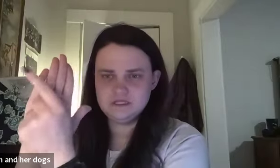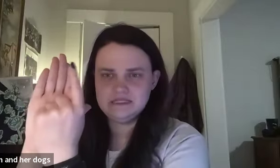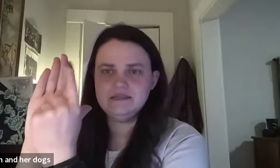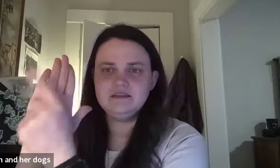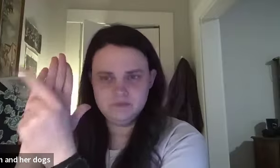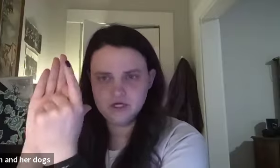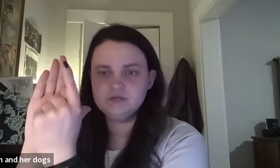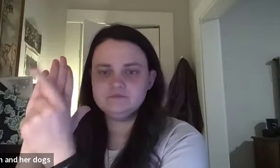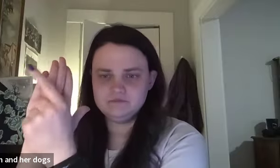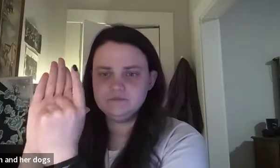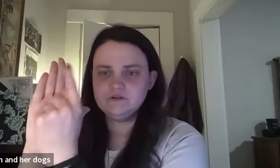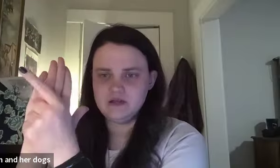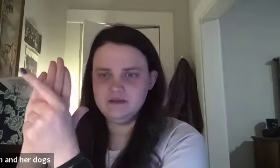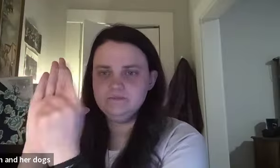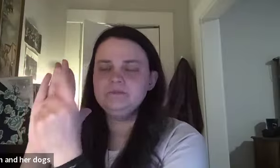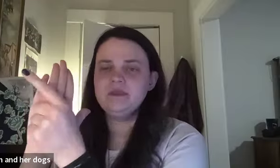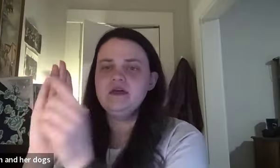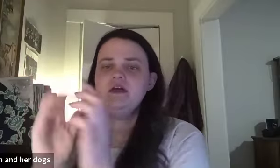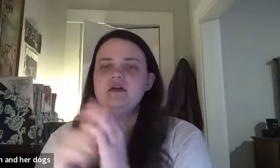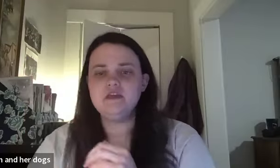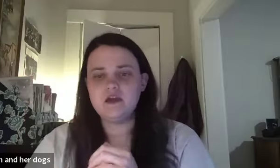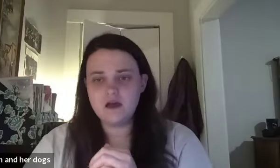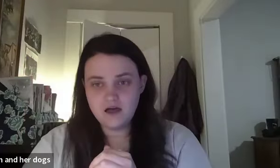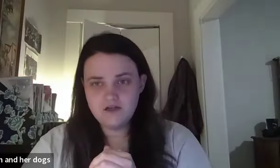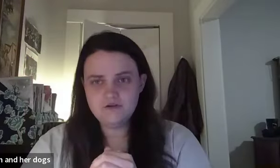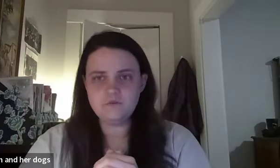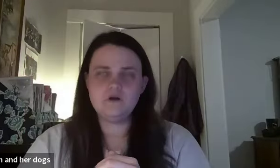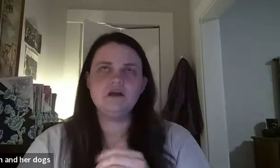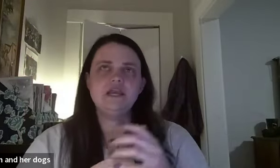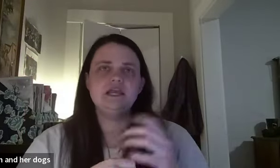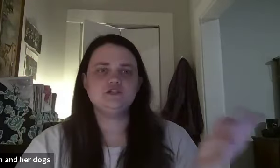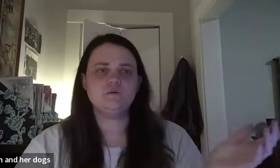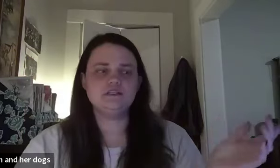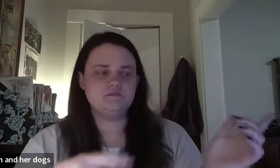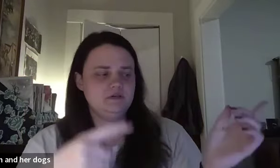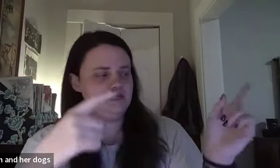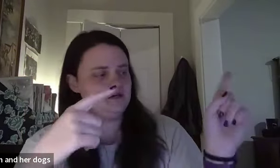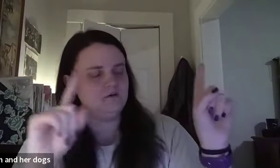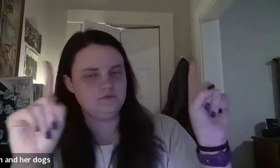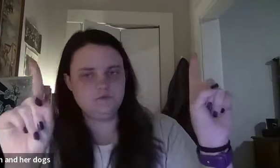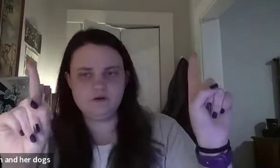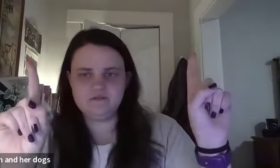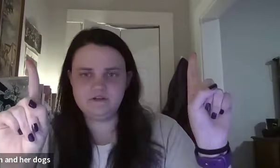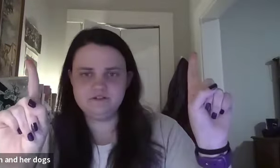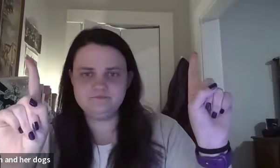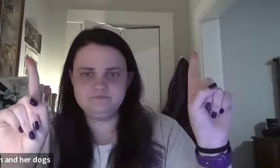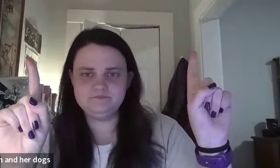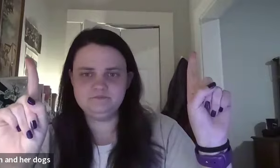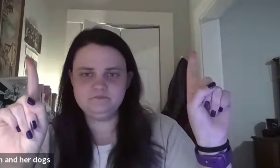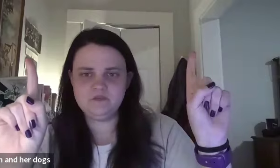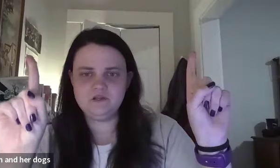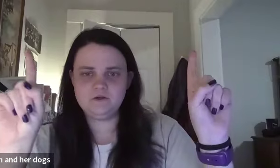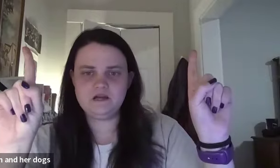it's slightly bigger. All right. The other one is going to be two pointer fingers. You're going to have